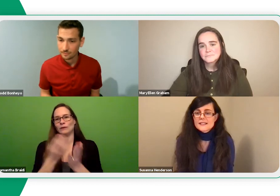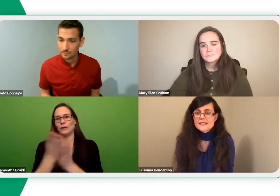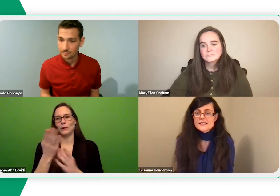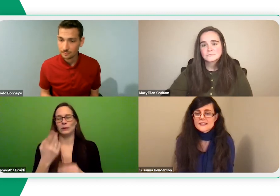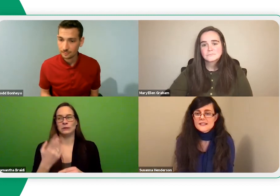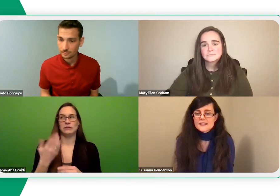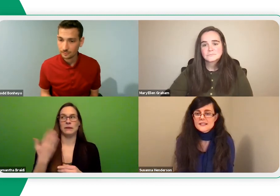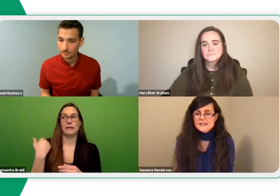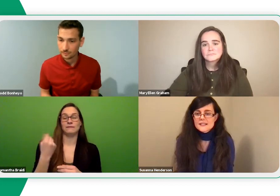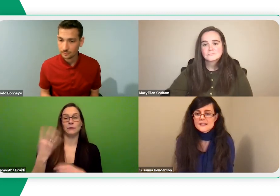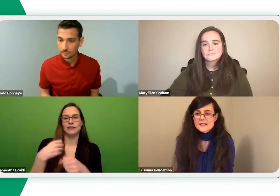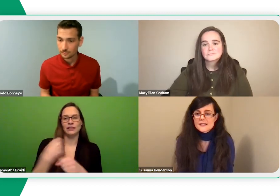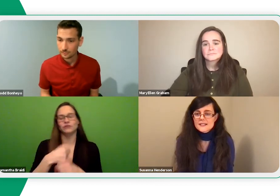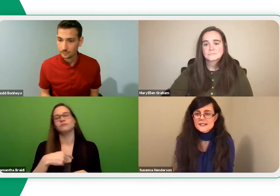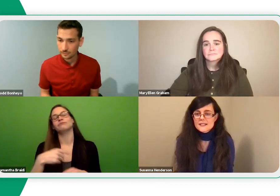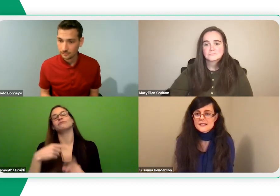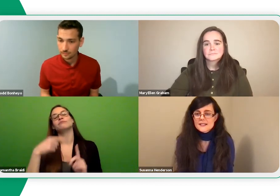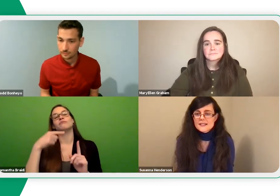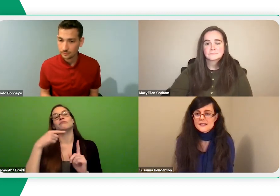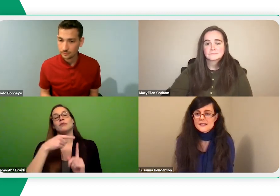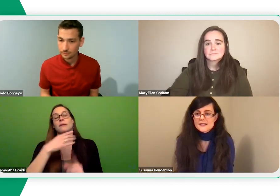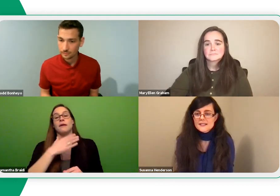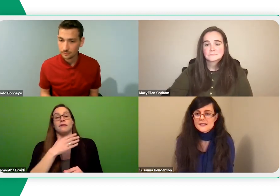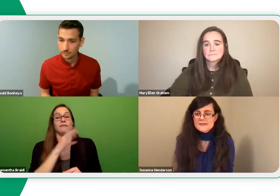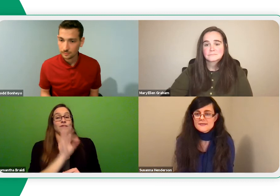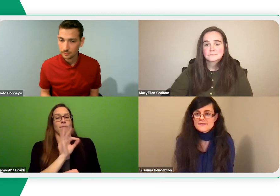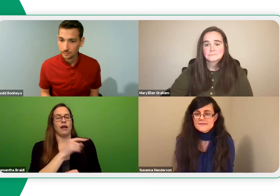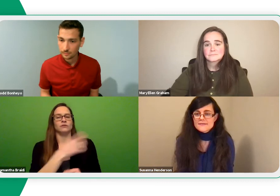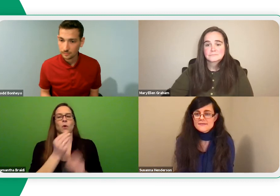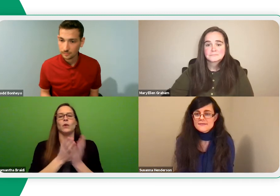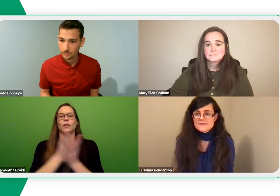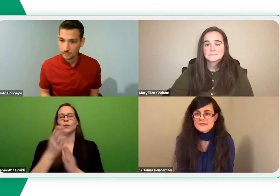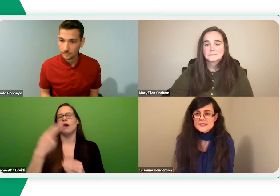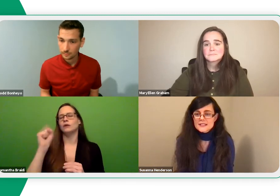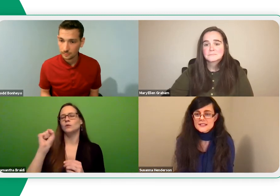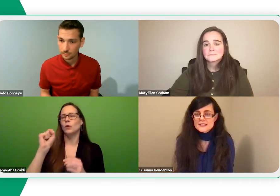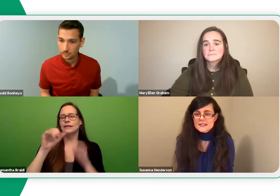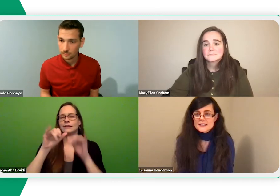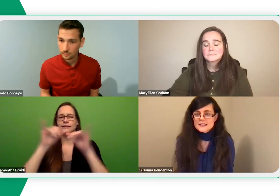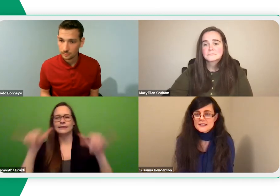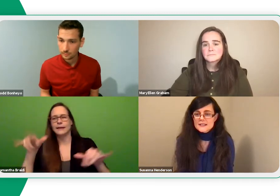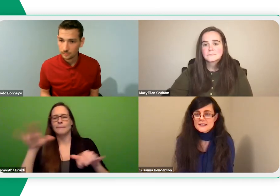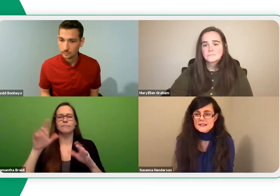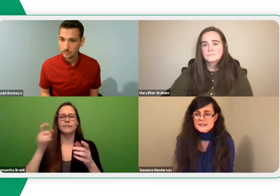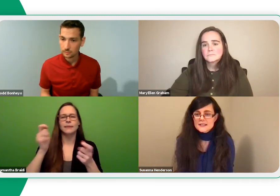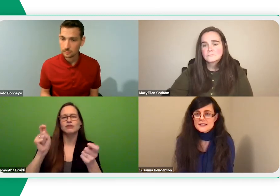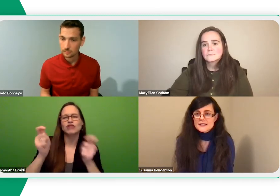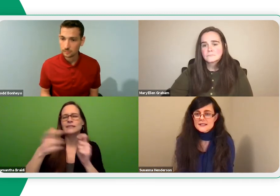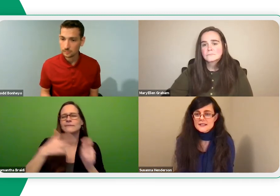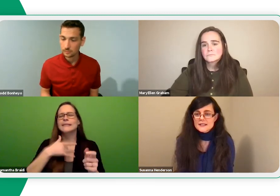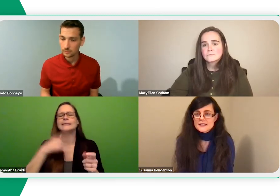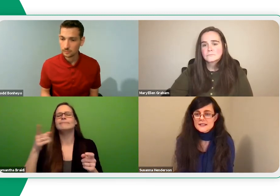that matters. And I'll share something that I've experienced in the last few years. At